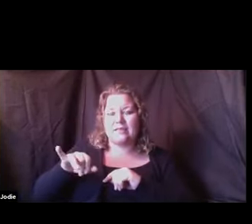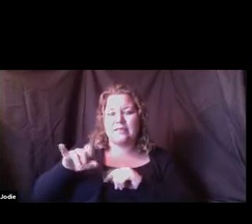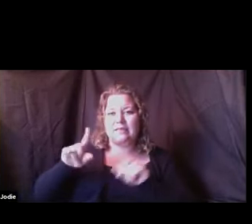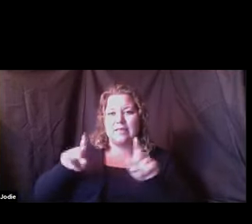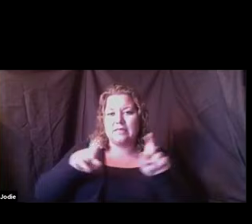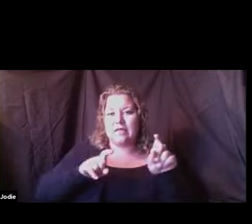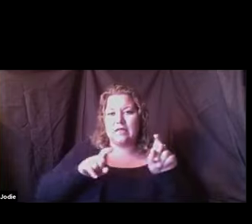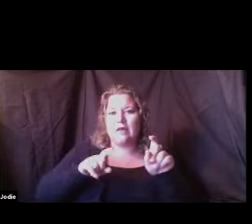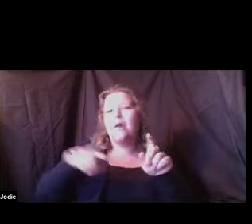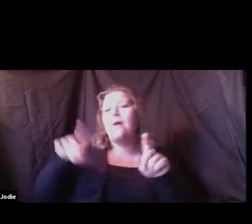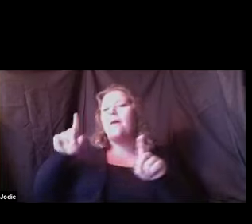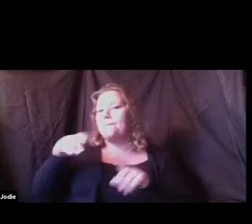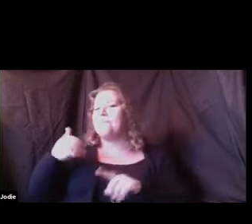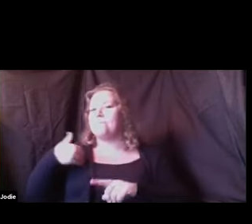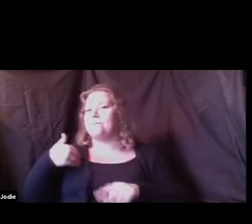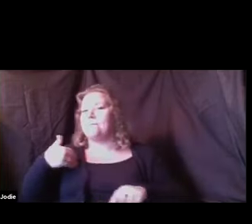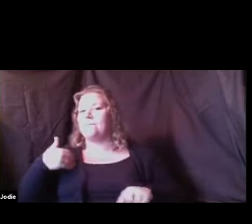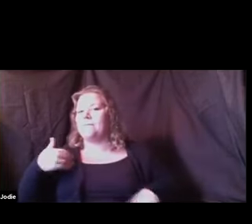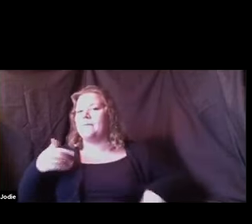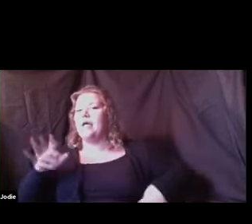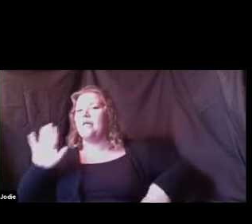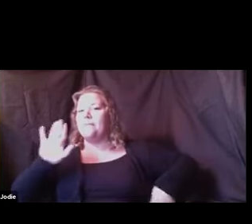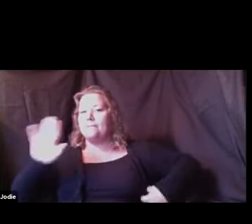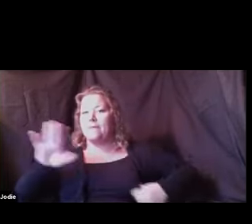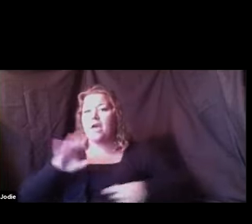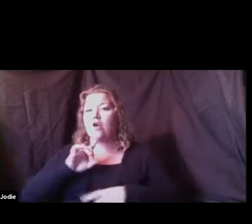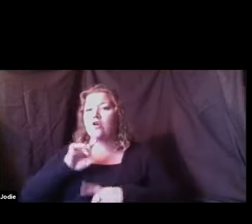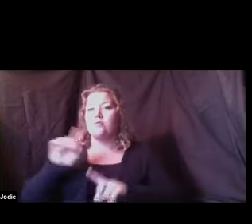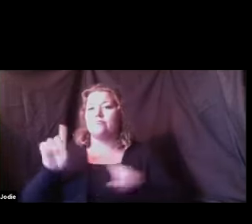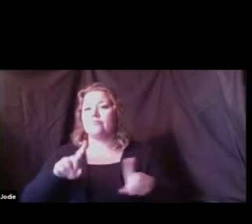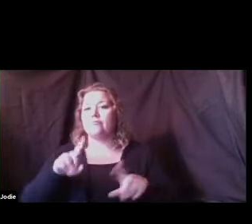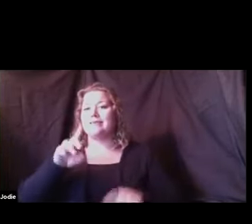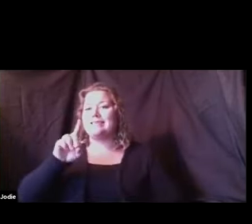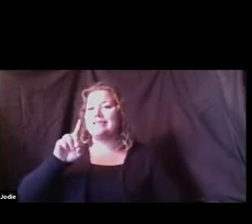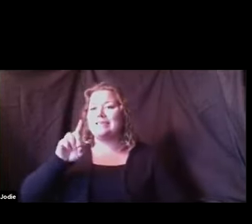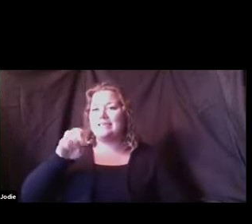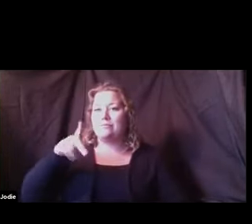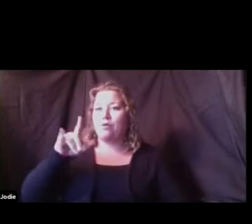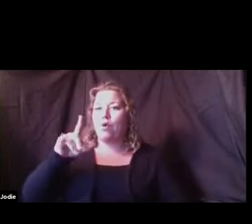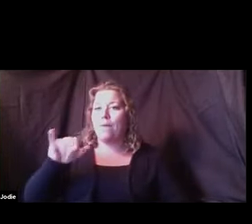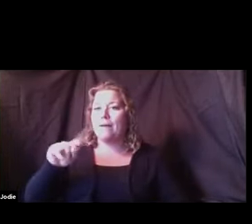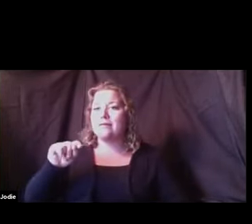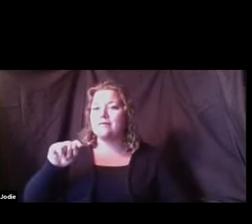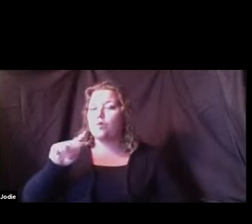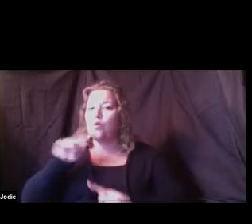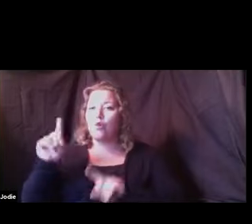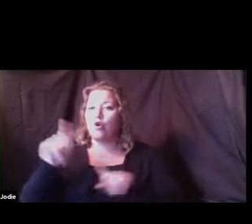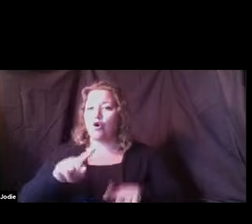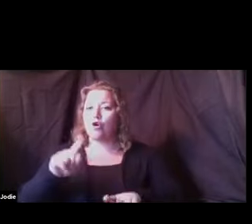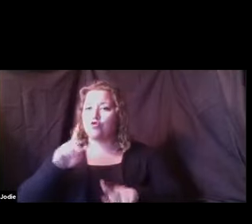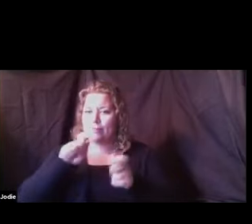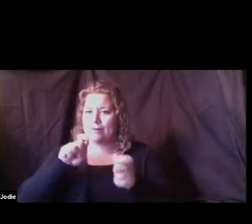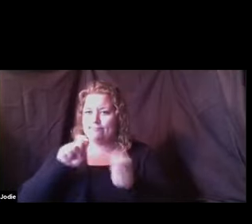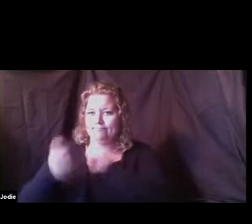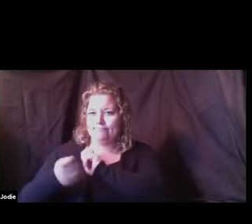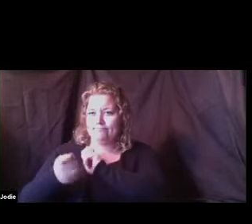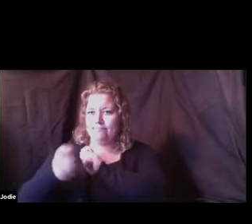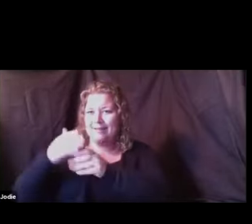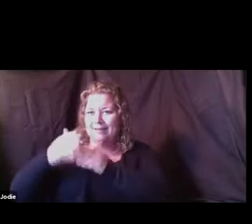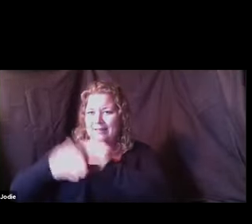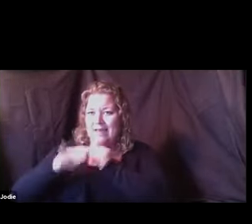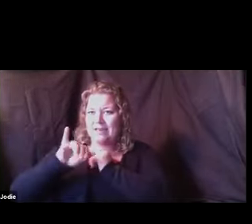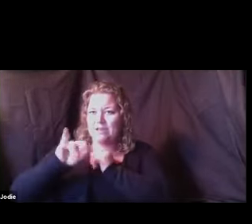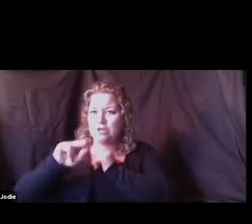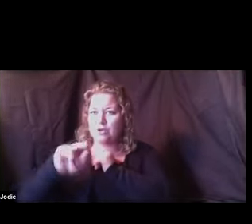orders were going to be ending towards the end of June. concerned because we need to continue